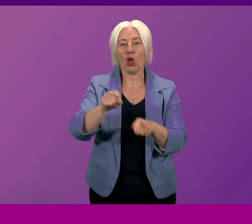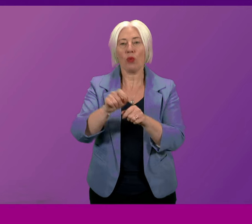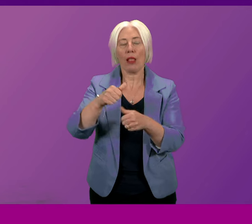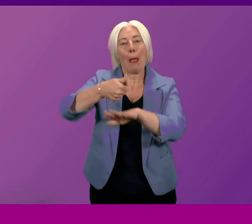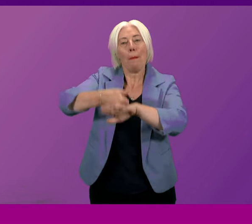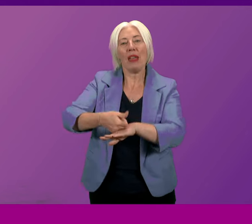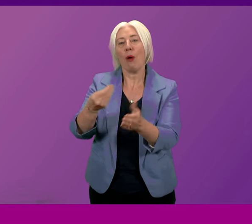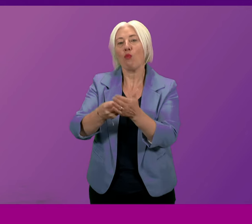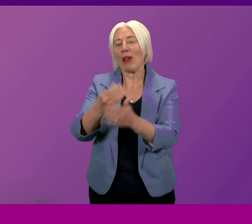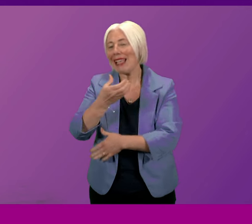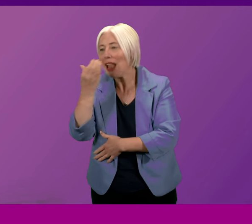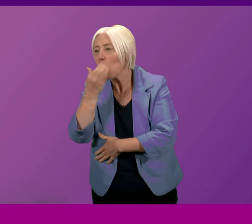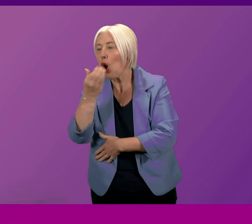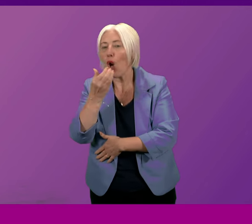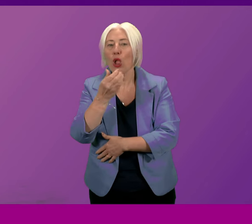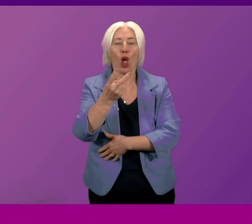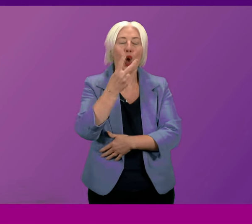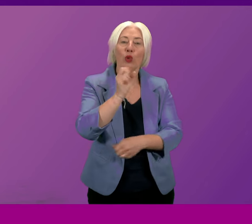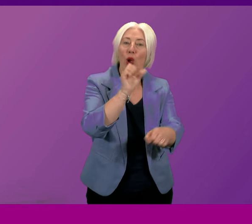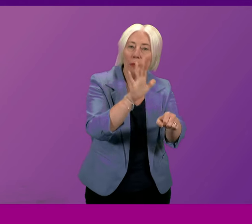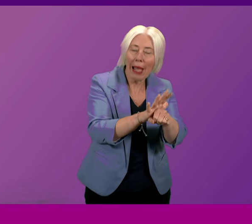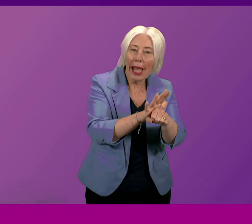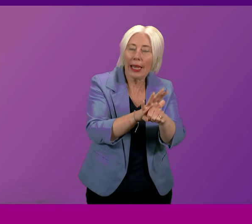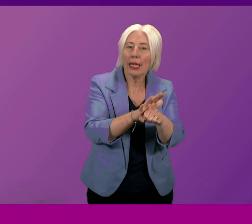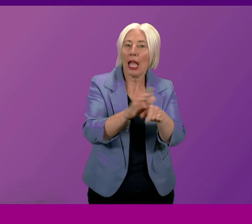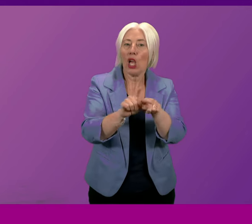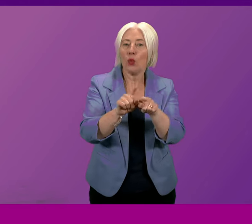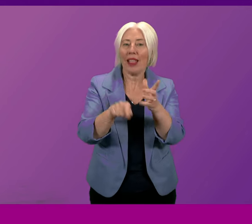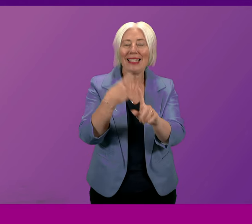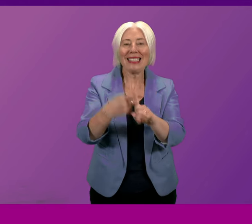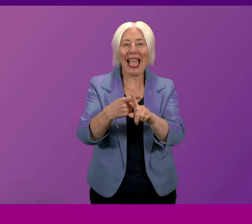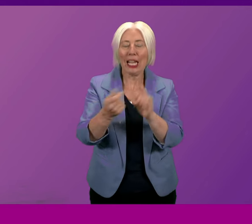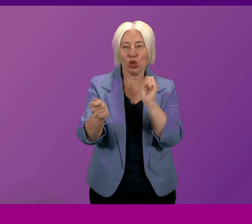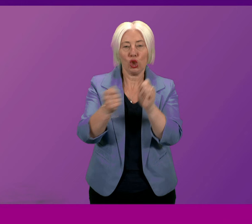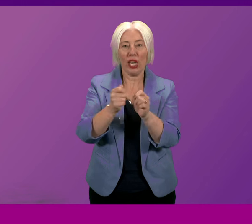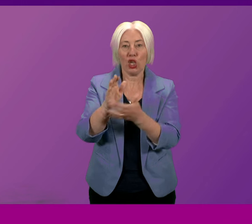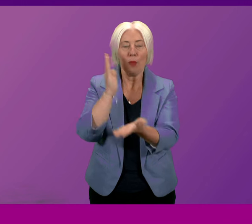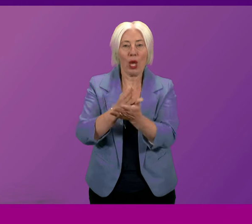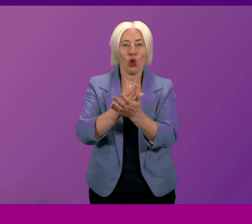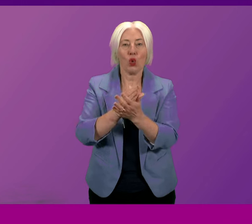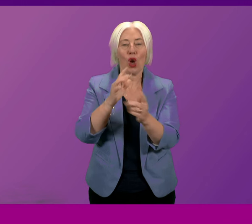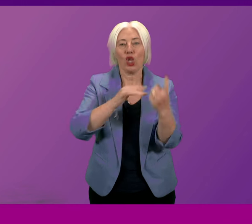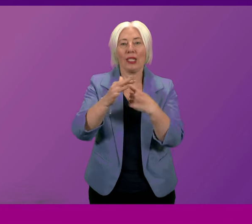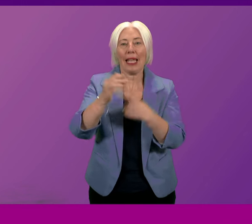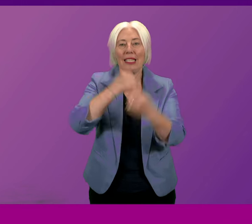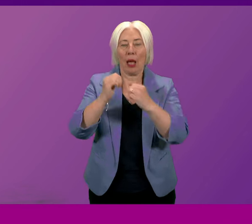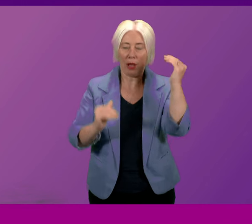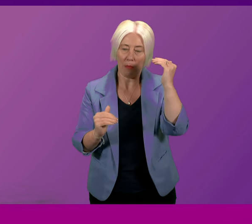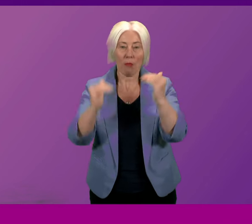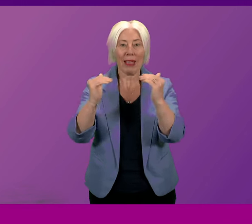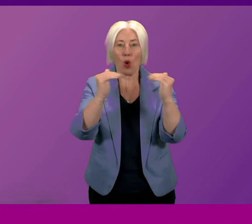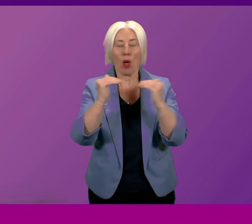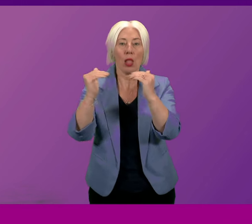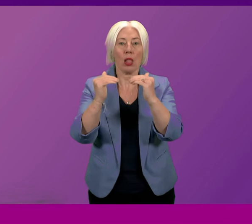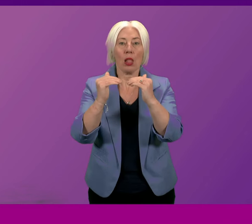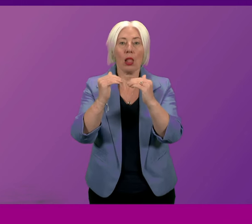alcohol. Achieving more progressive tax to begin building a more equal society. Sending